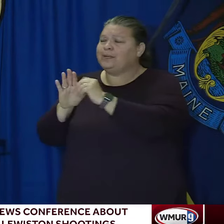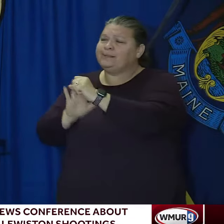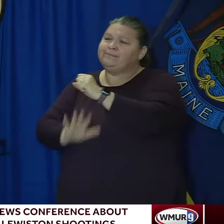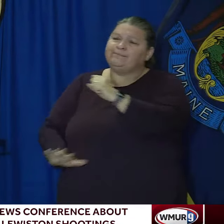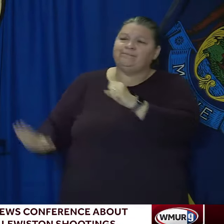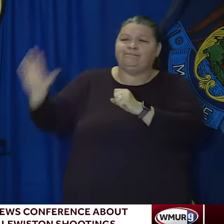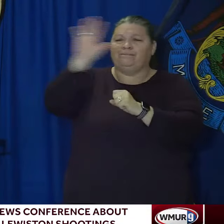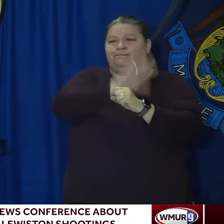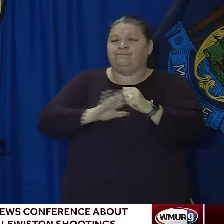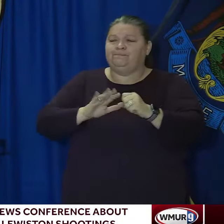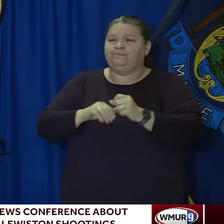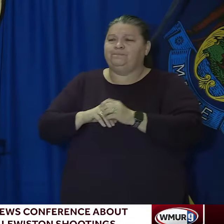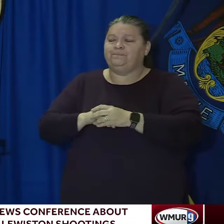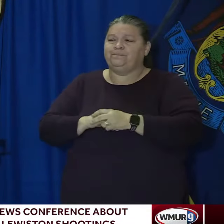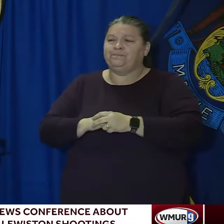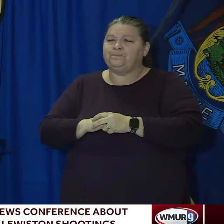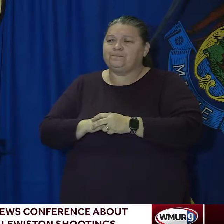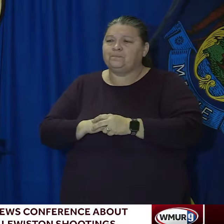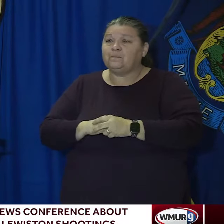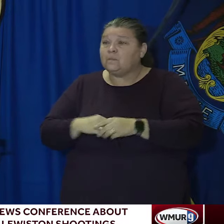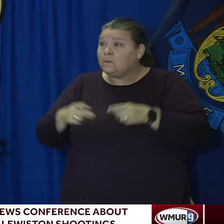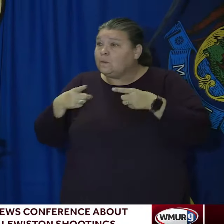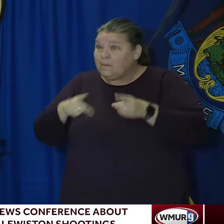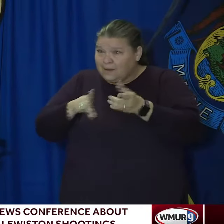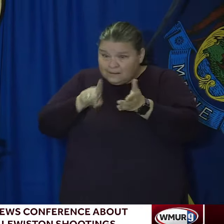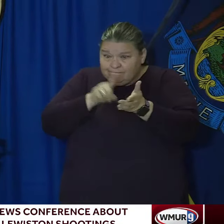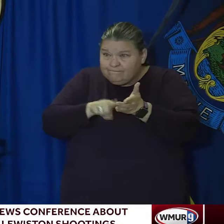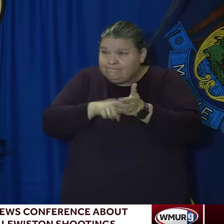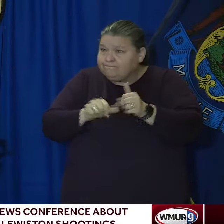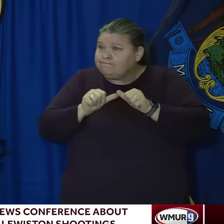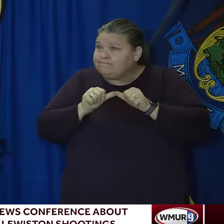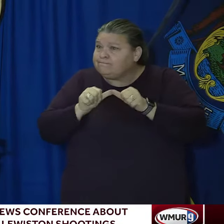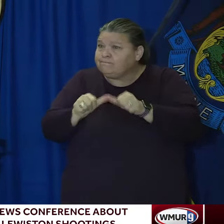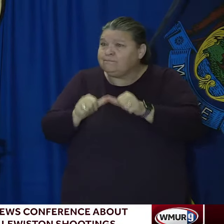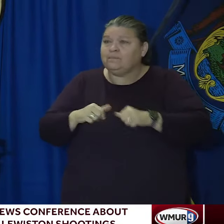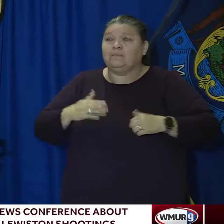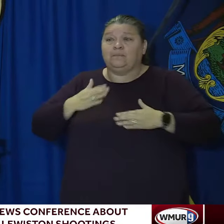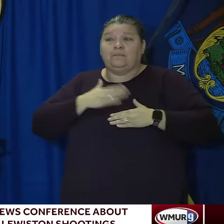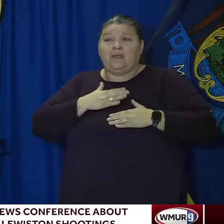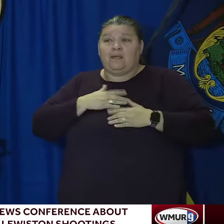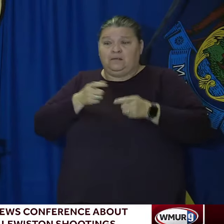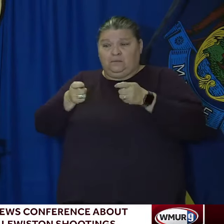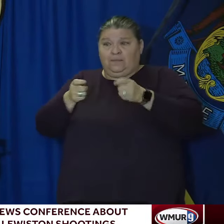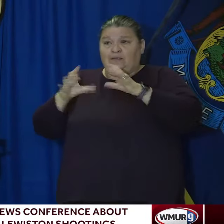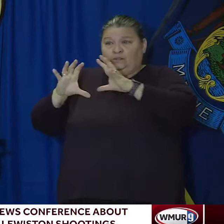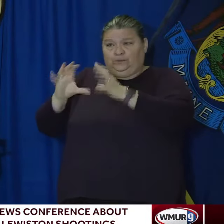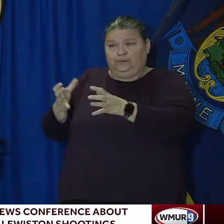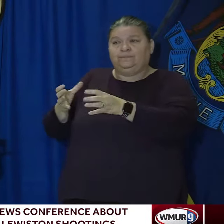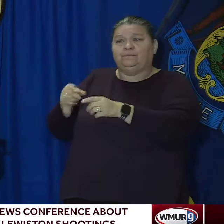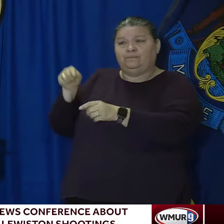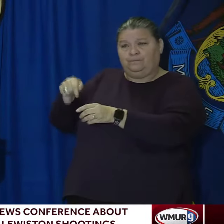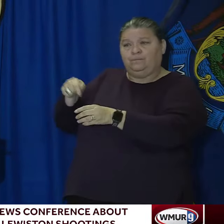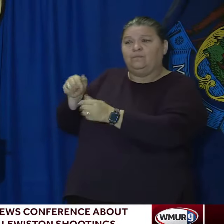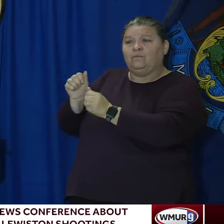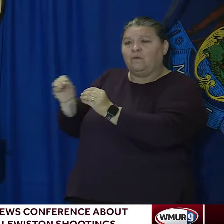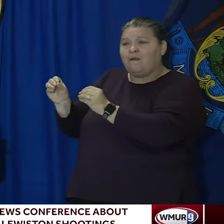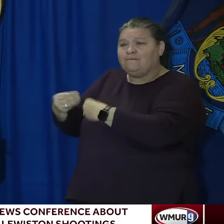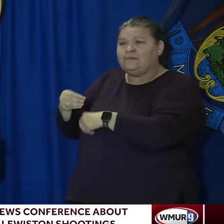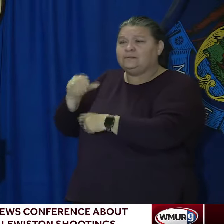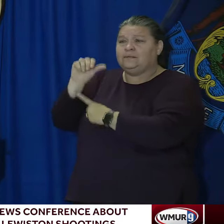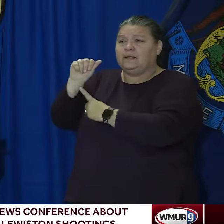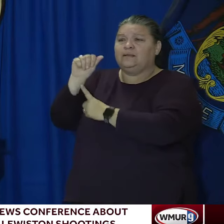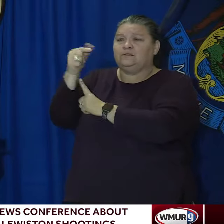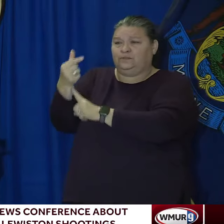As that investigation continues, my administration has worked with the Office of the Attorney General,